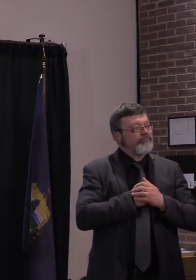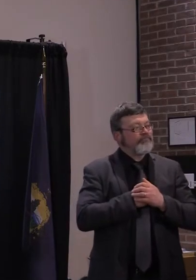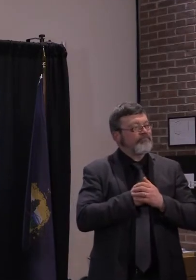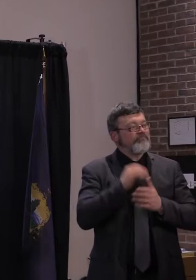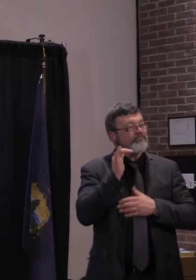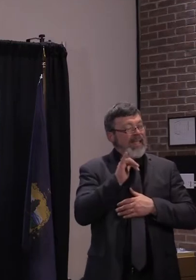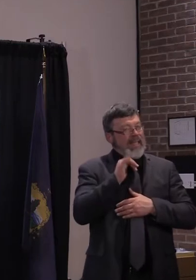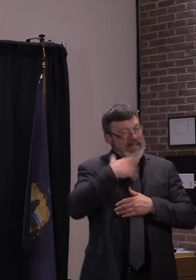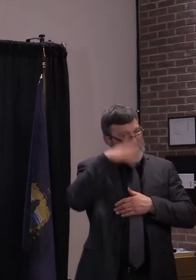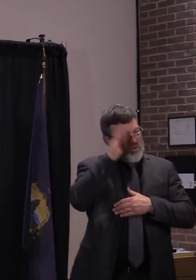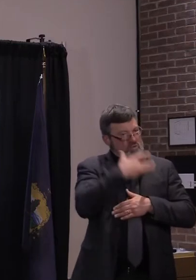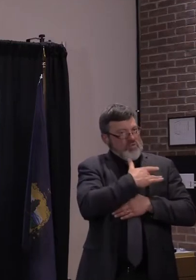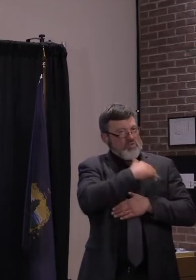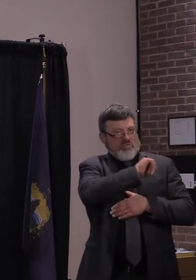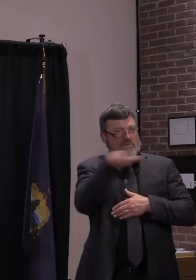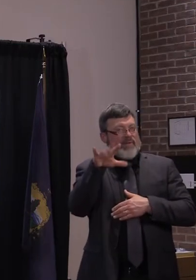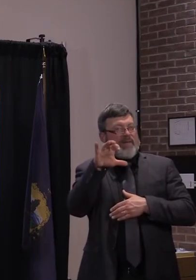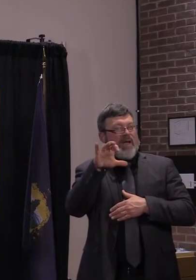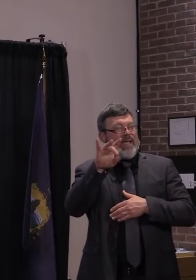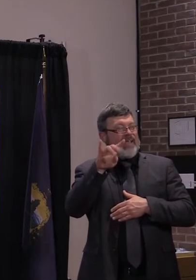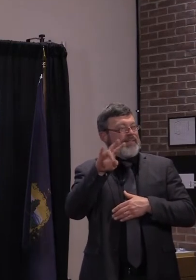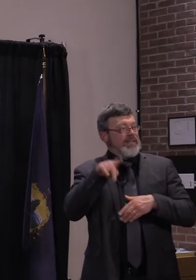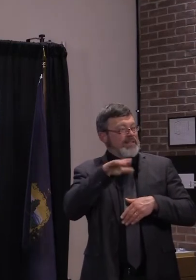also appears to be trending down.